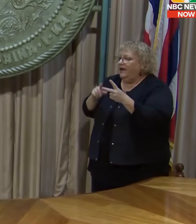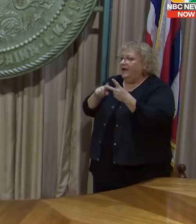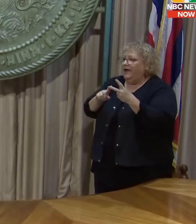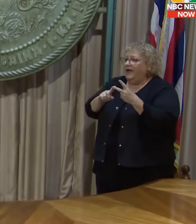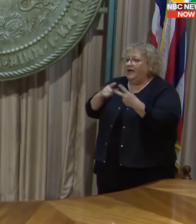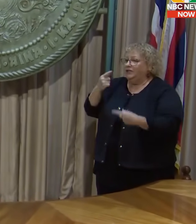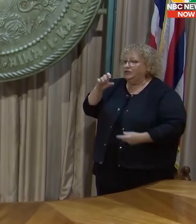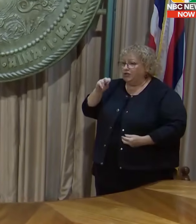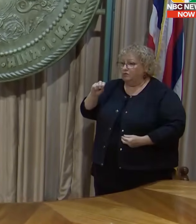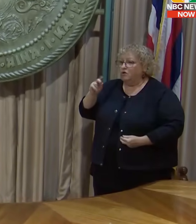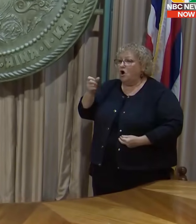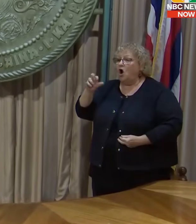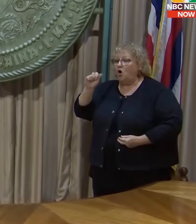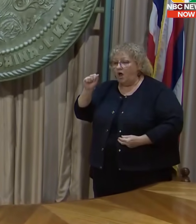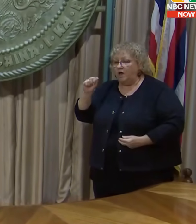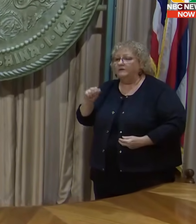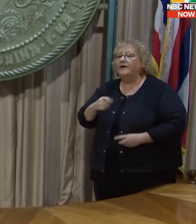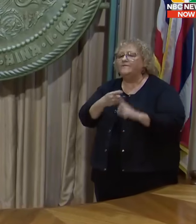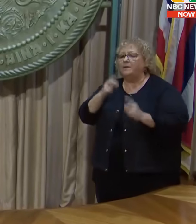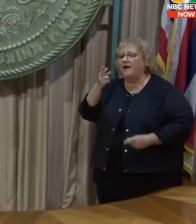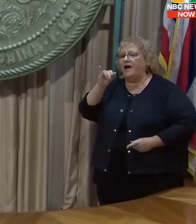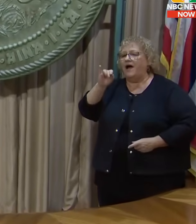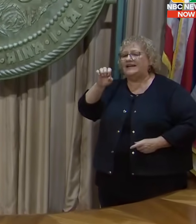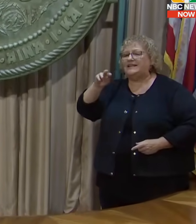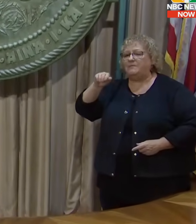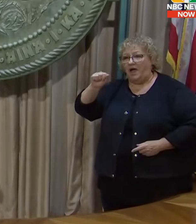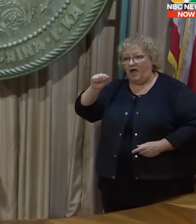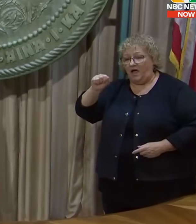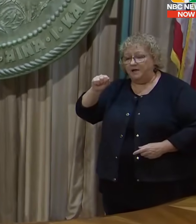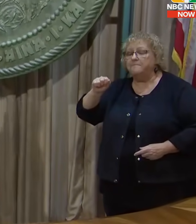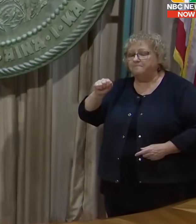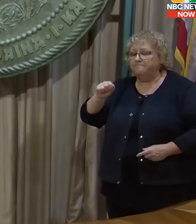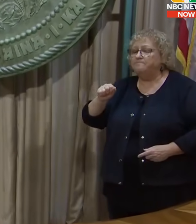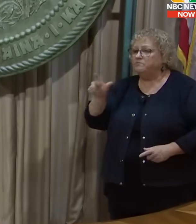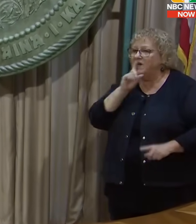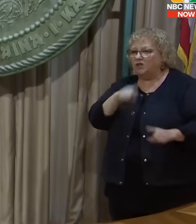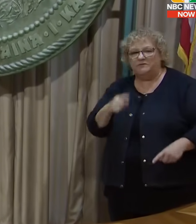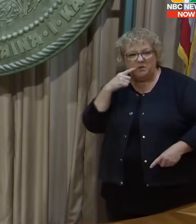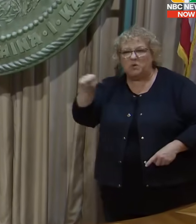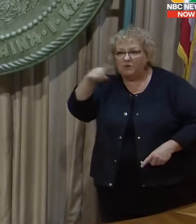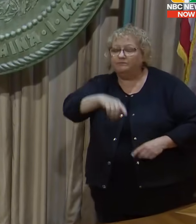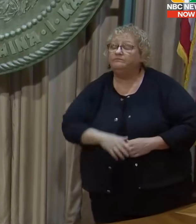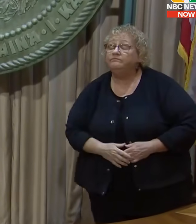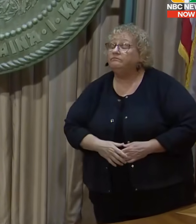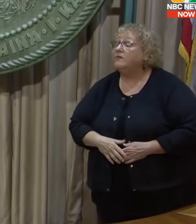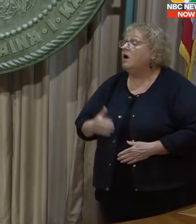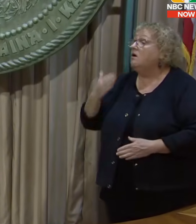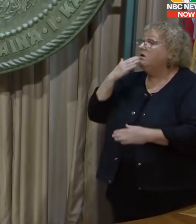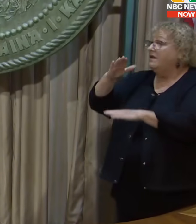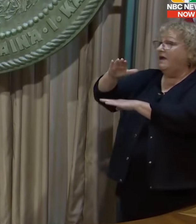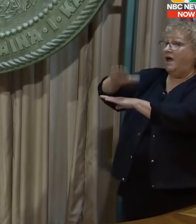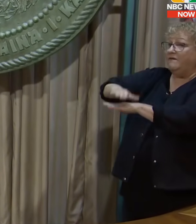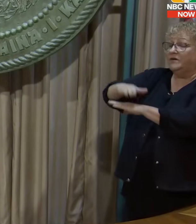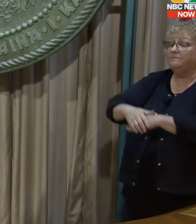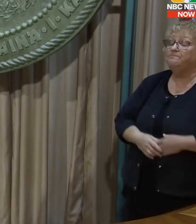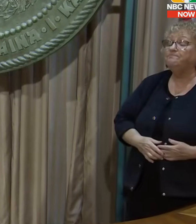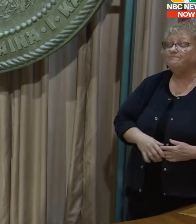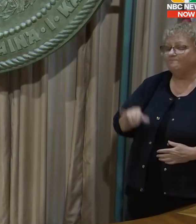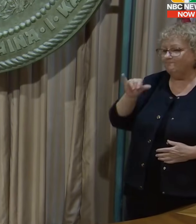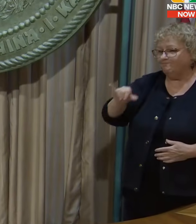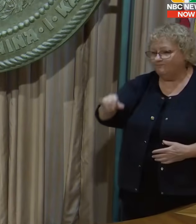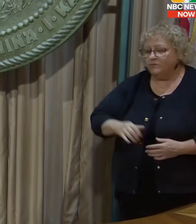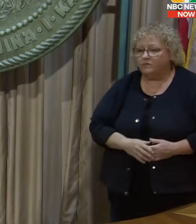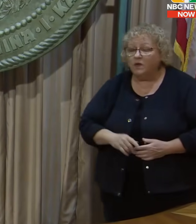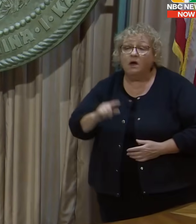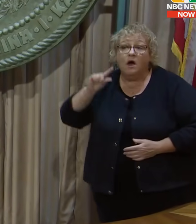Emergency Agency, HIEMA, and he'll answer the question. Hi, good afternoon, and thank you. So,